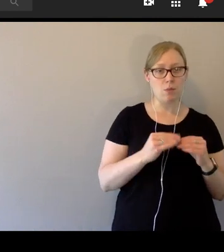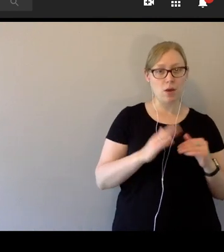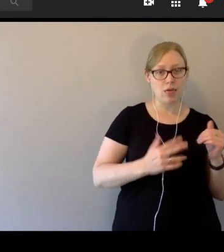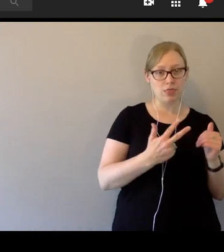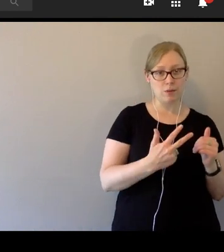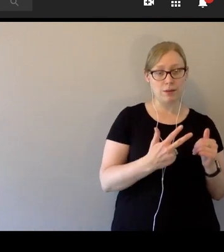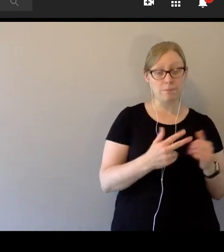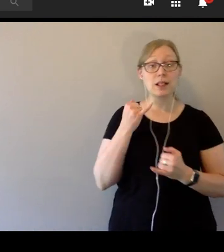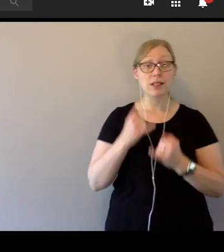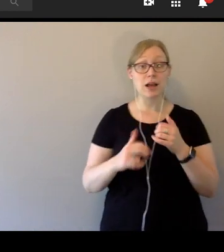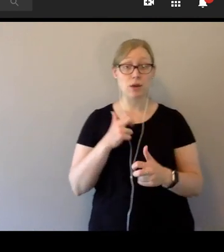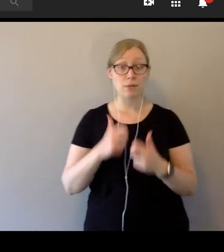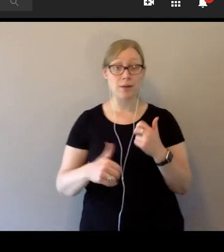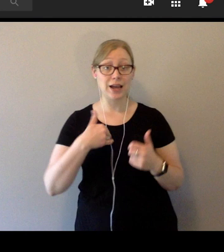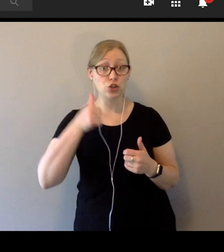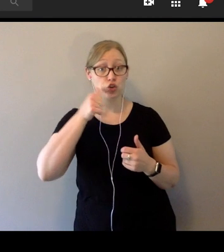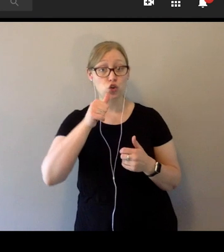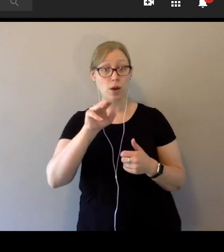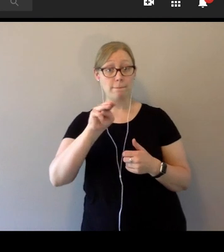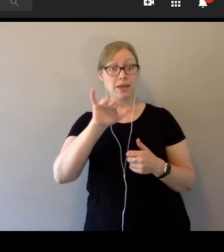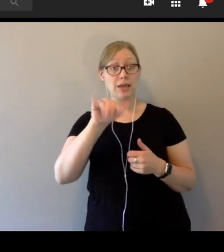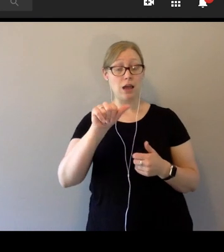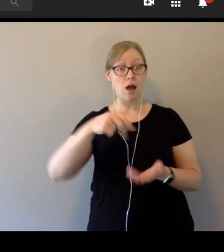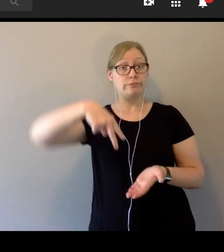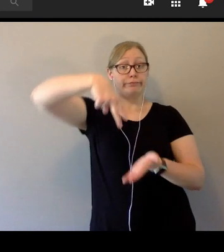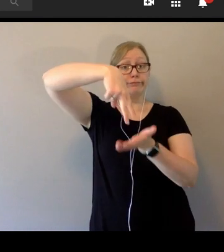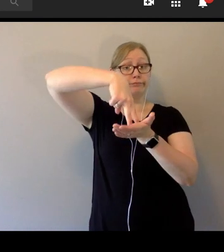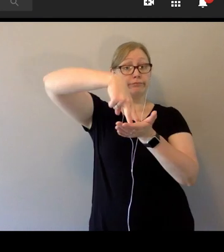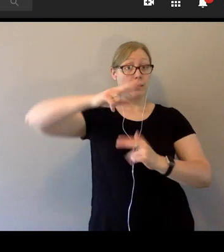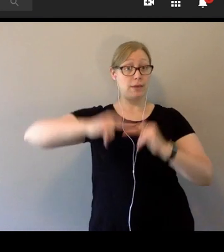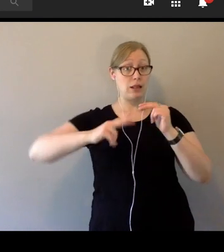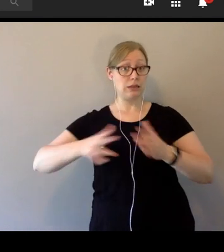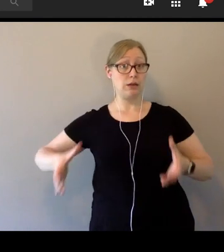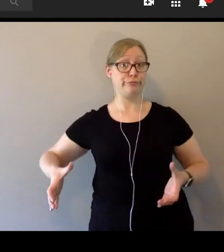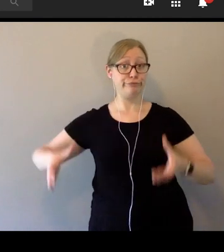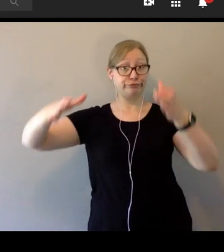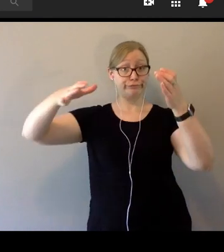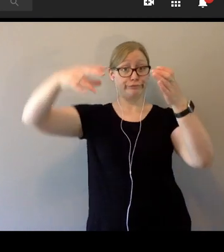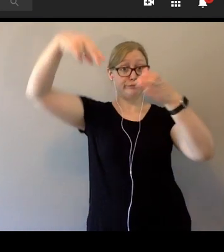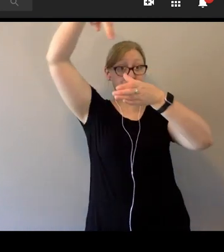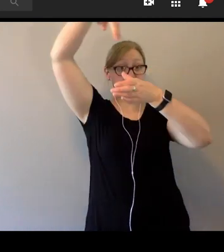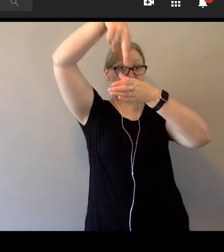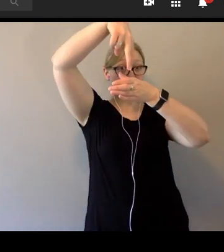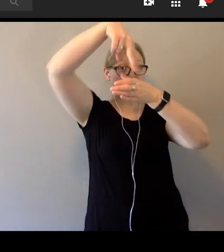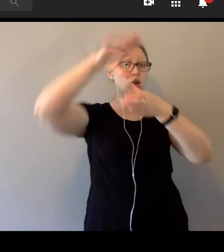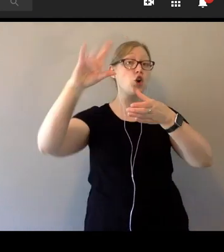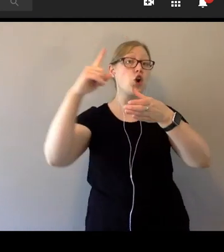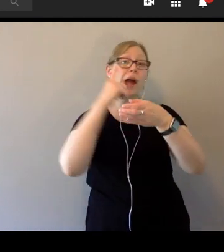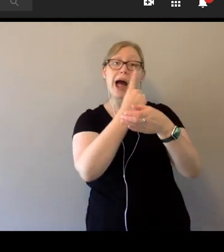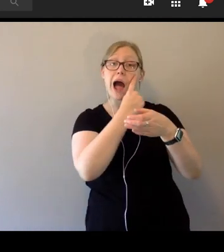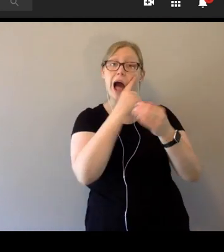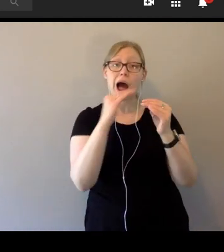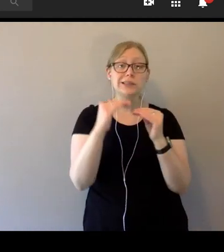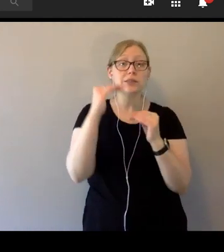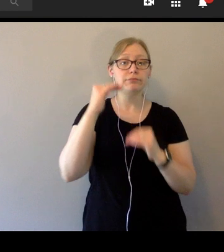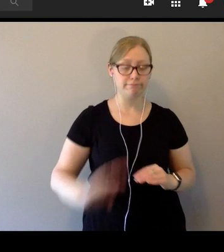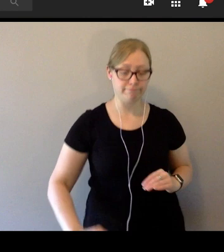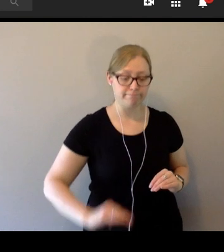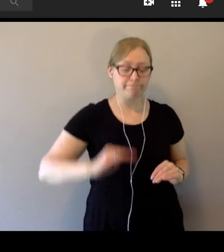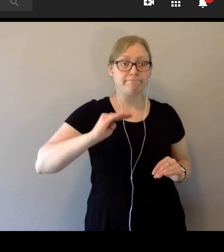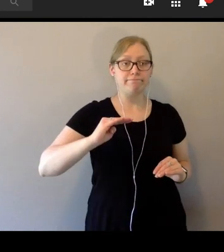Mia standing atop a 50-foot tall building. Her eyes are 4.5 feet above the rooftop. So really, when